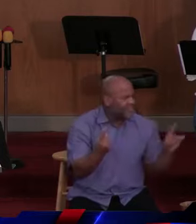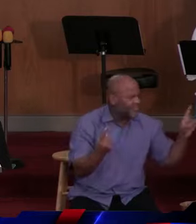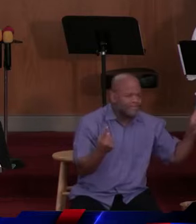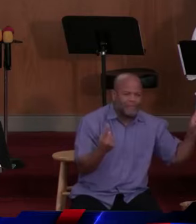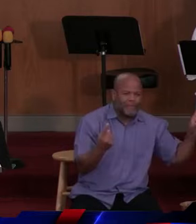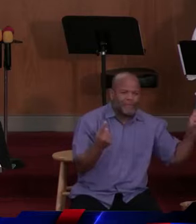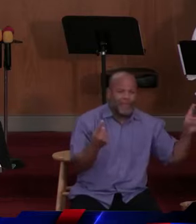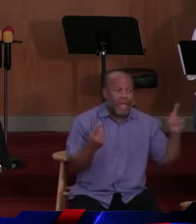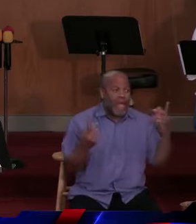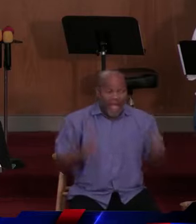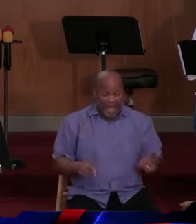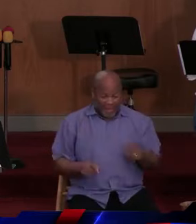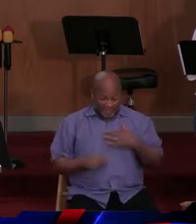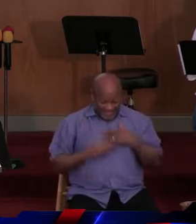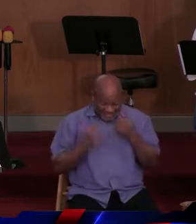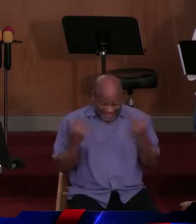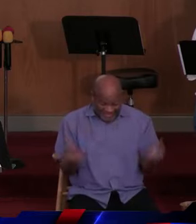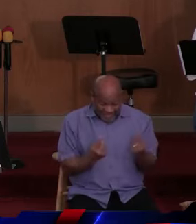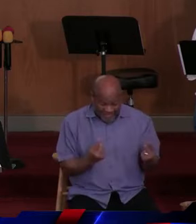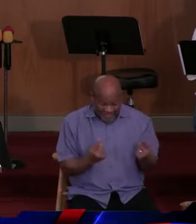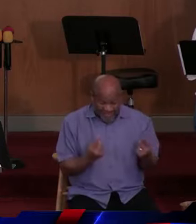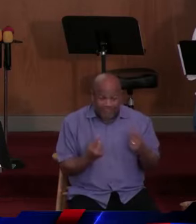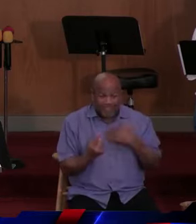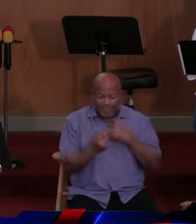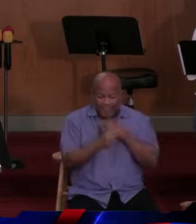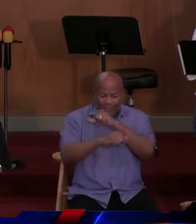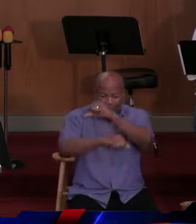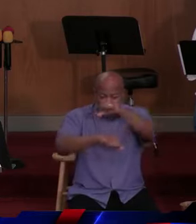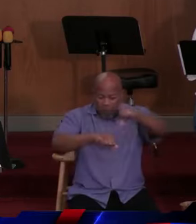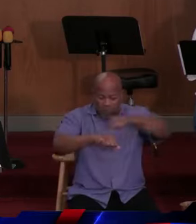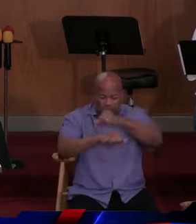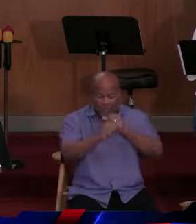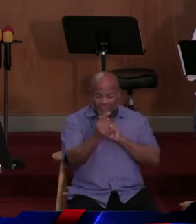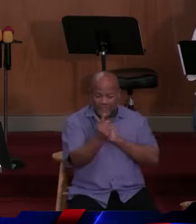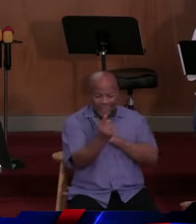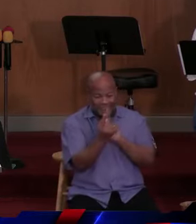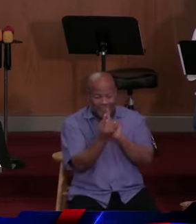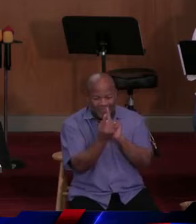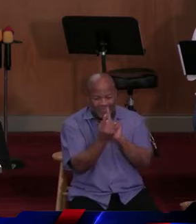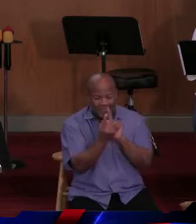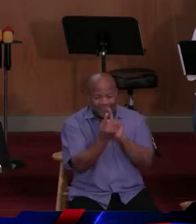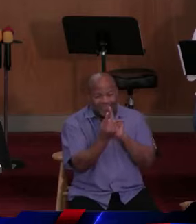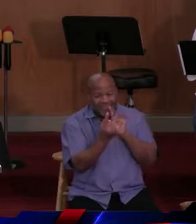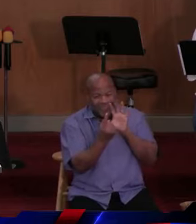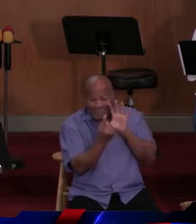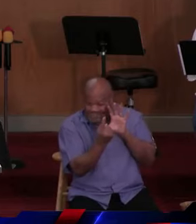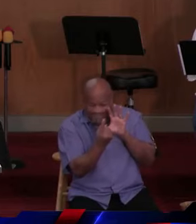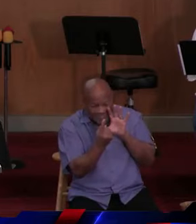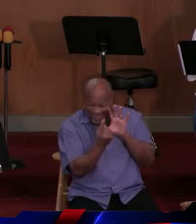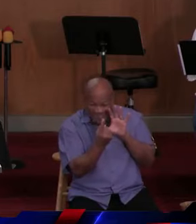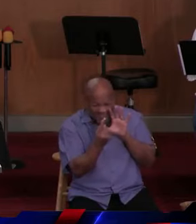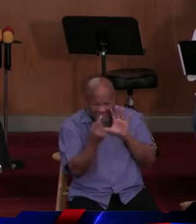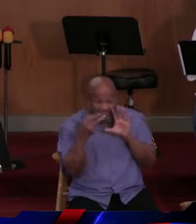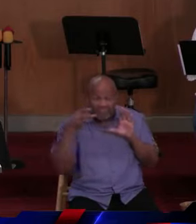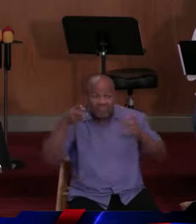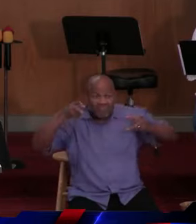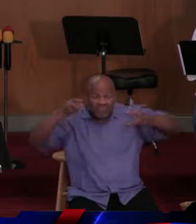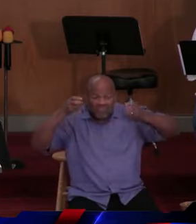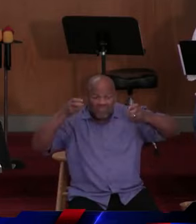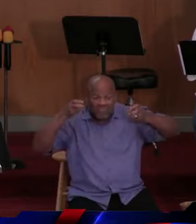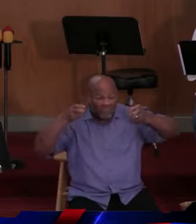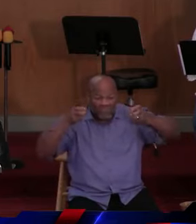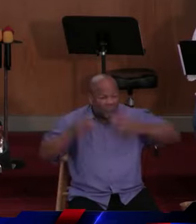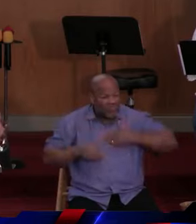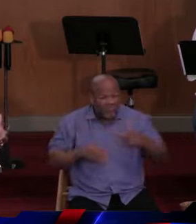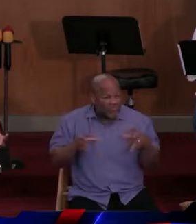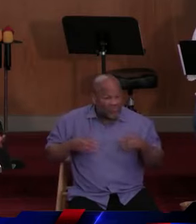my anointing has moved on. Lord, I pray that when he lights you up, if you open